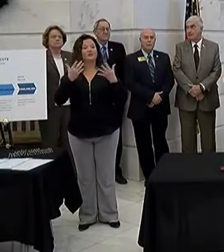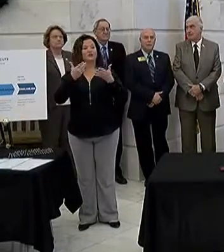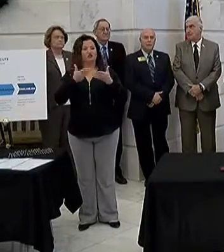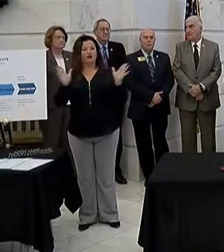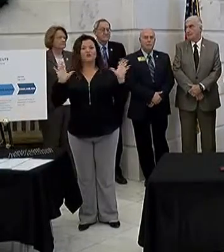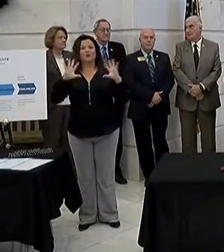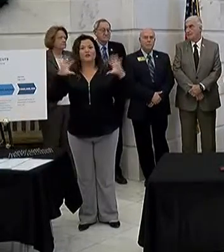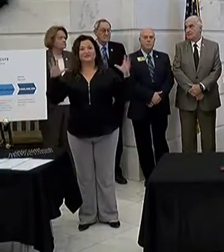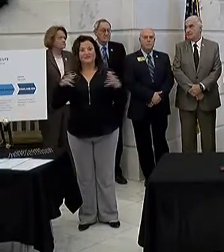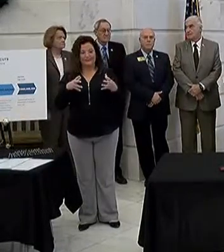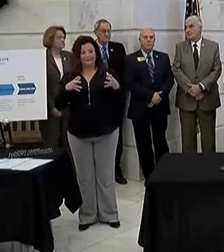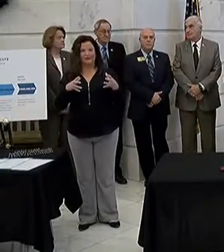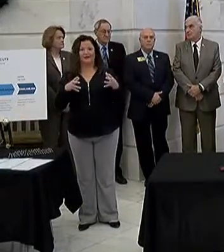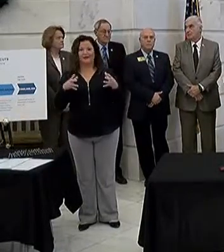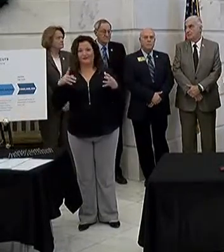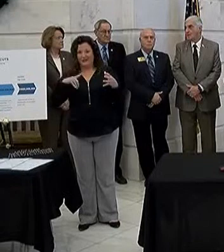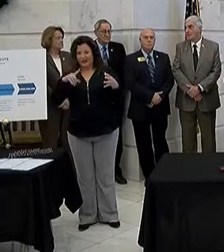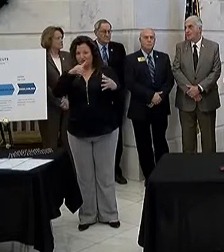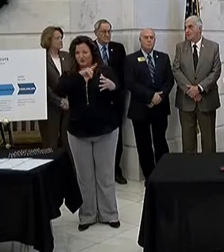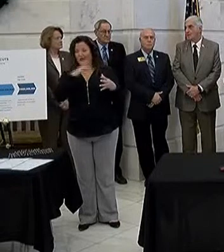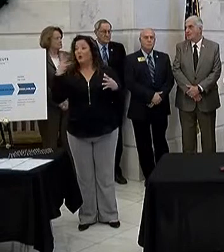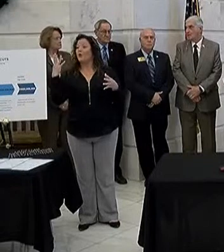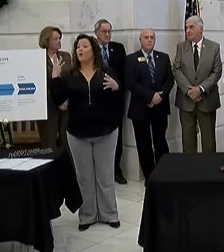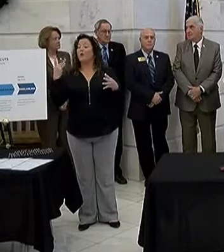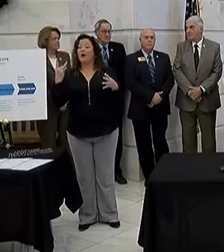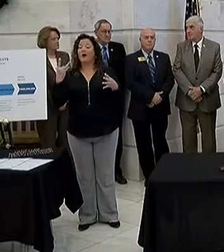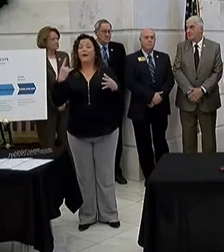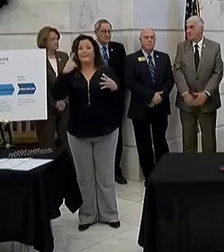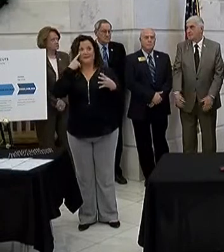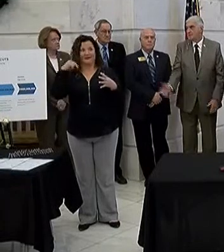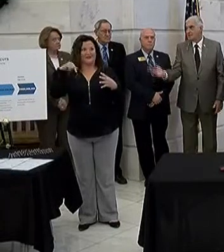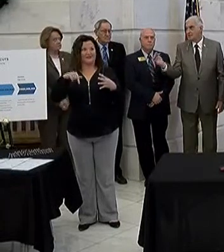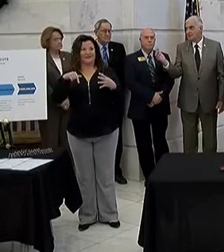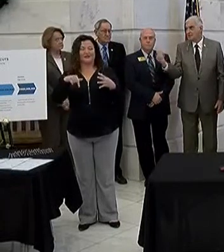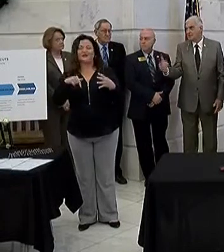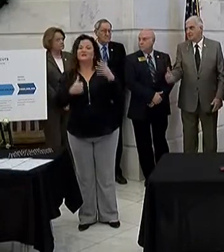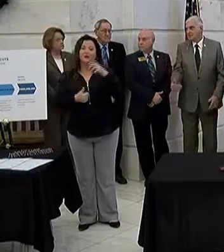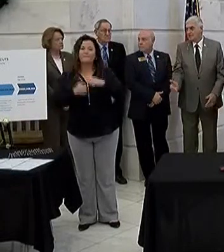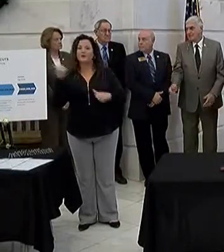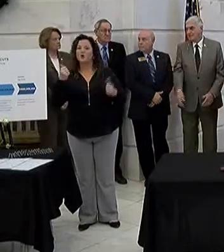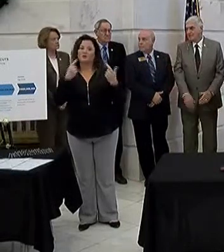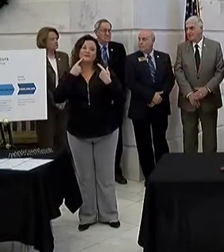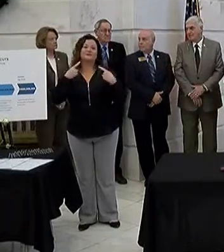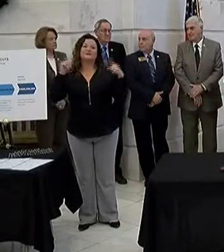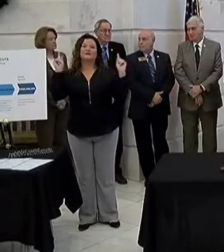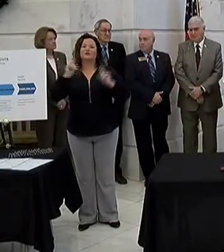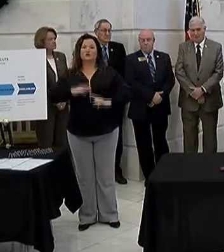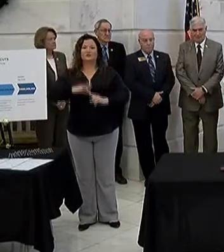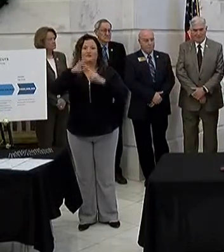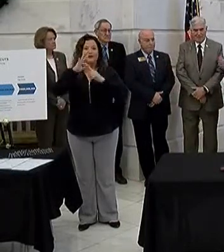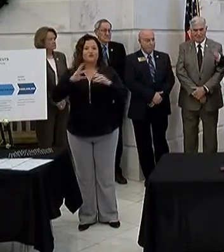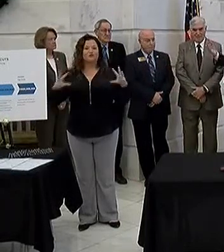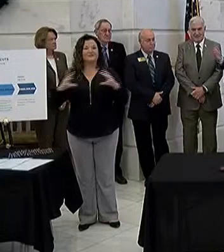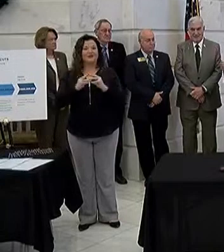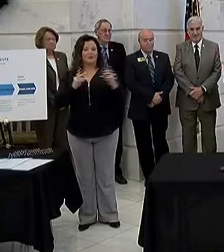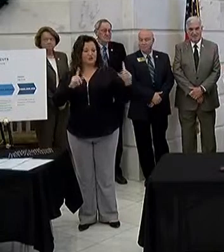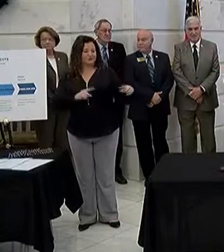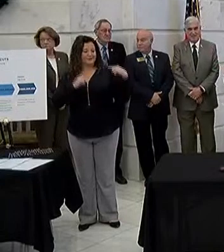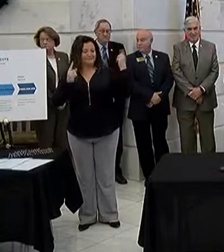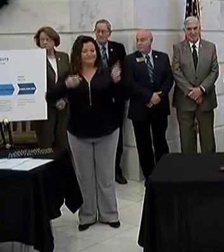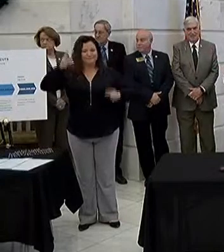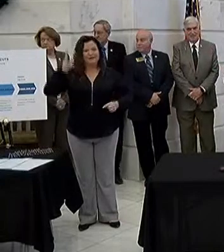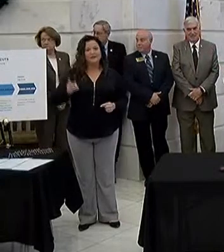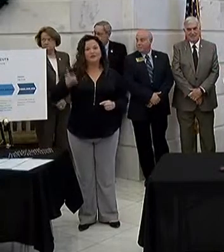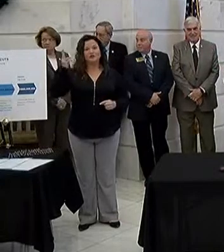Assembly as a body for what I see as one of the most successful special sessions in history.